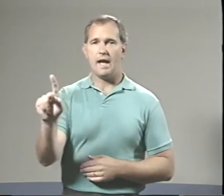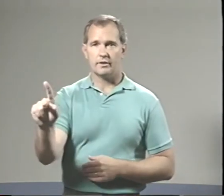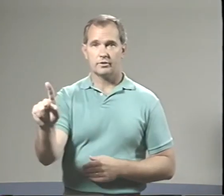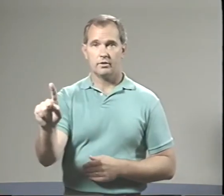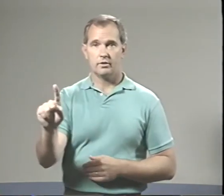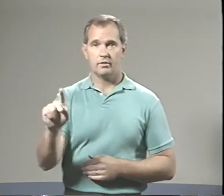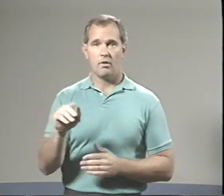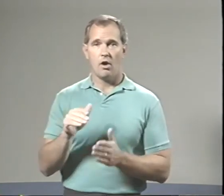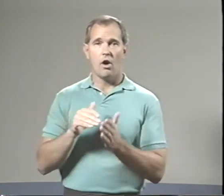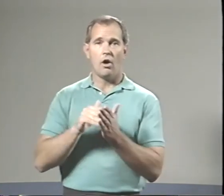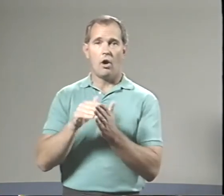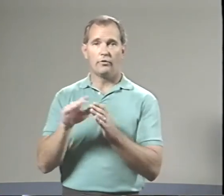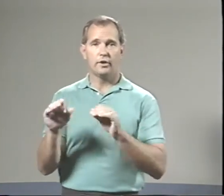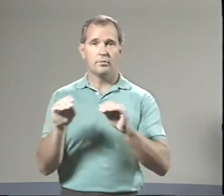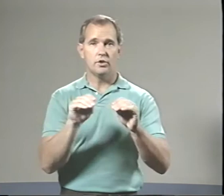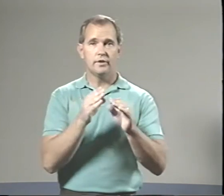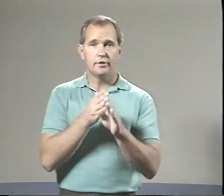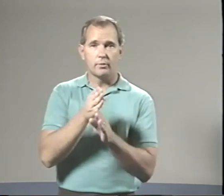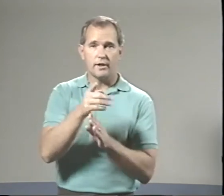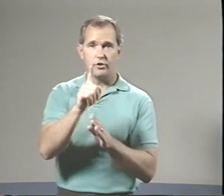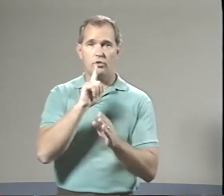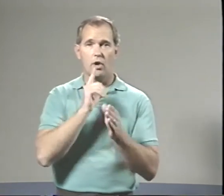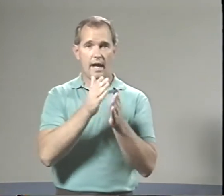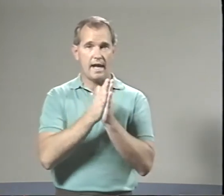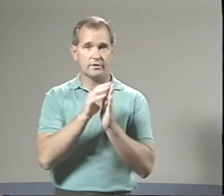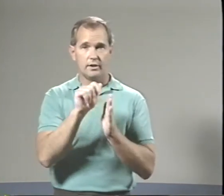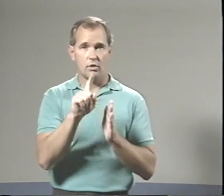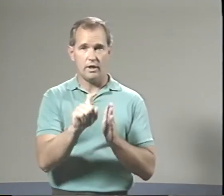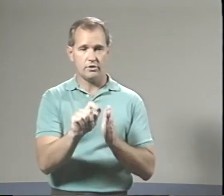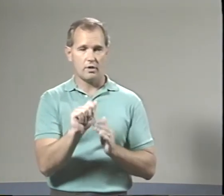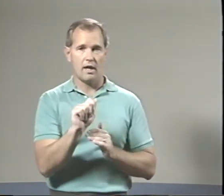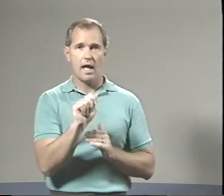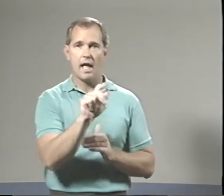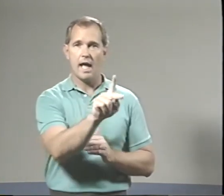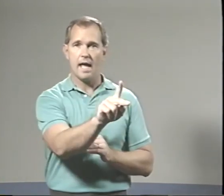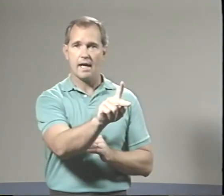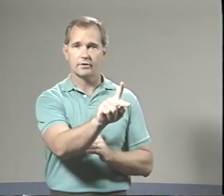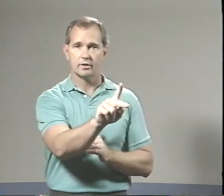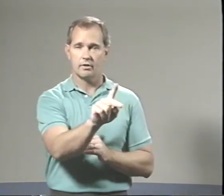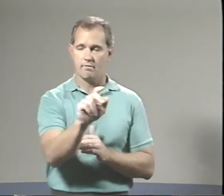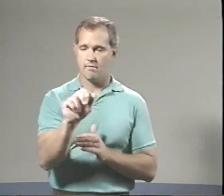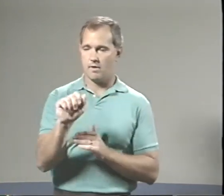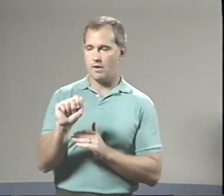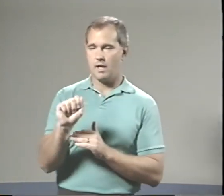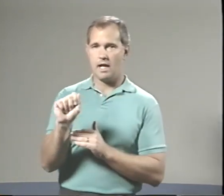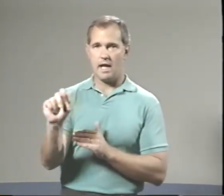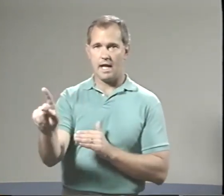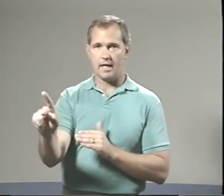Ask, often moved in the direction you are asking a question. Ask, ask.